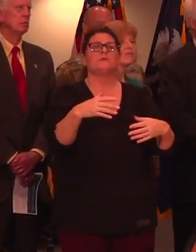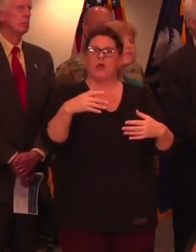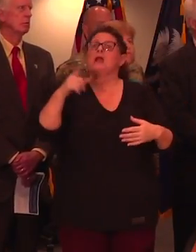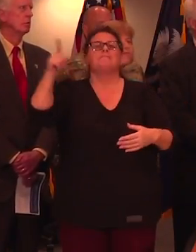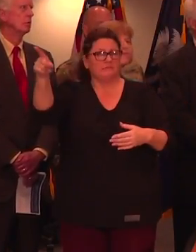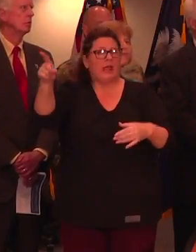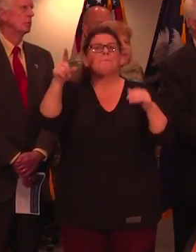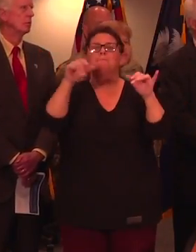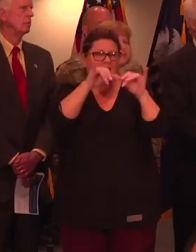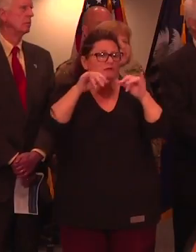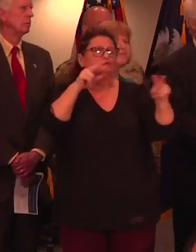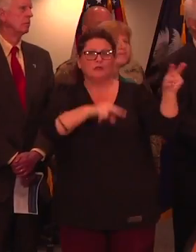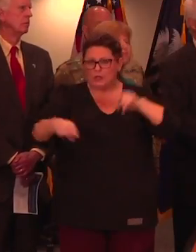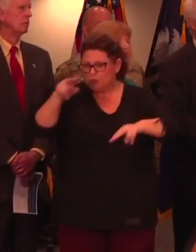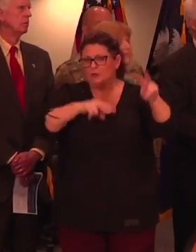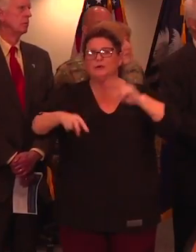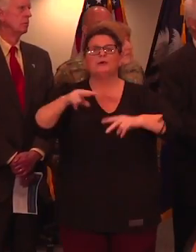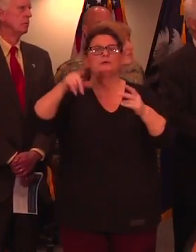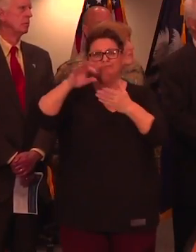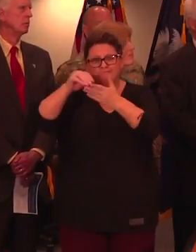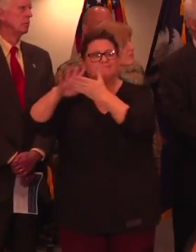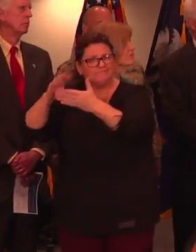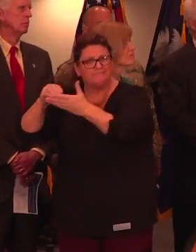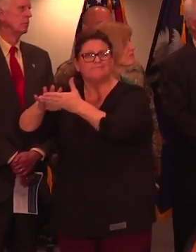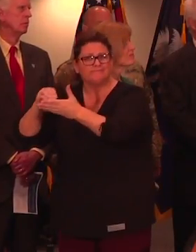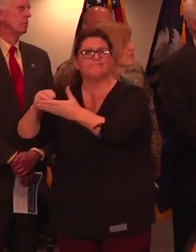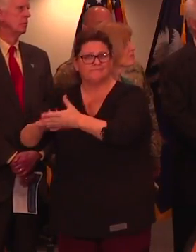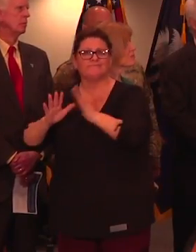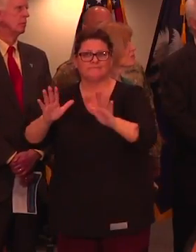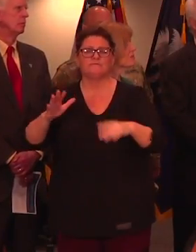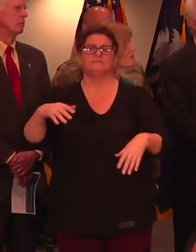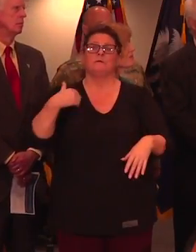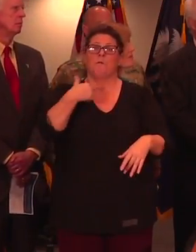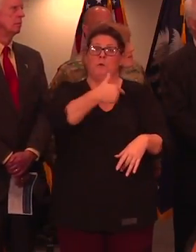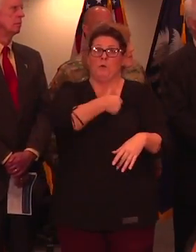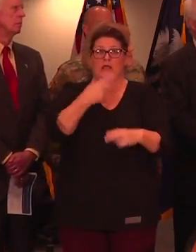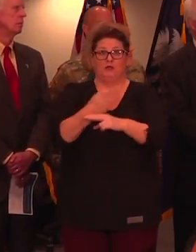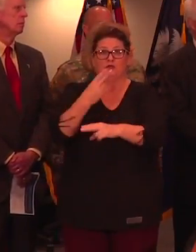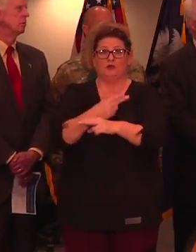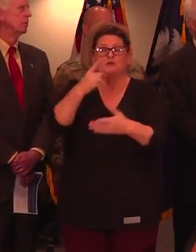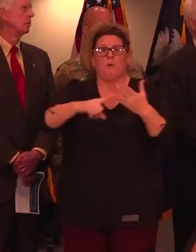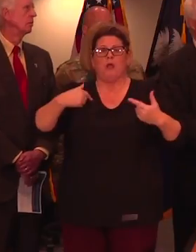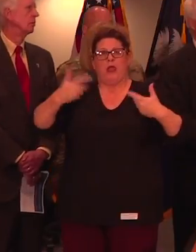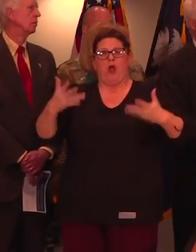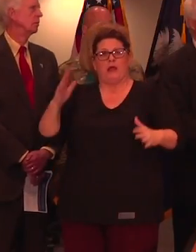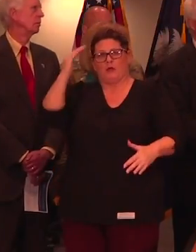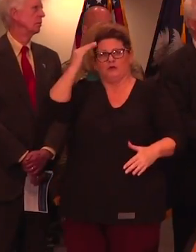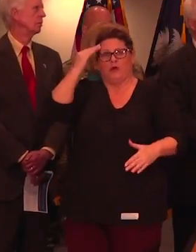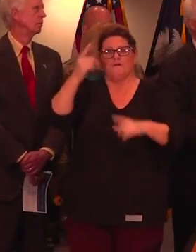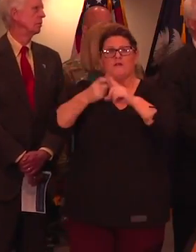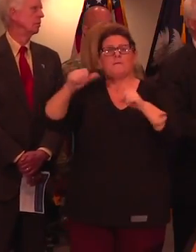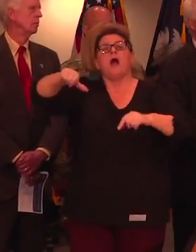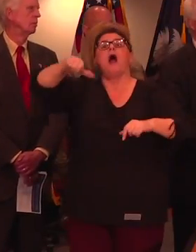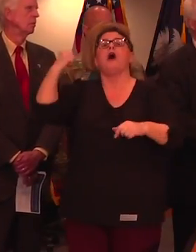modeled by the CDC. And we're monitoring that. We're basing a lot of our measures on what we know from other coronaviruses that are